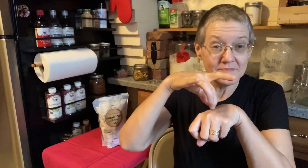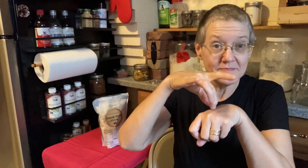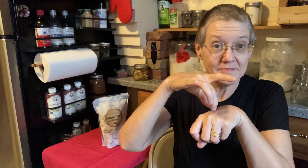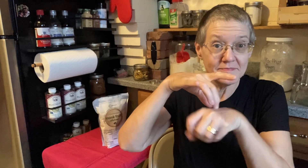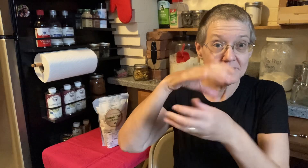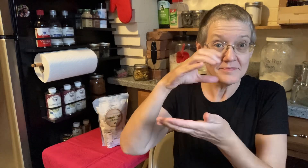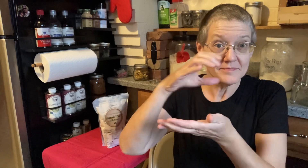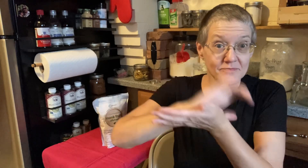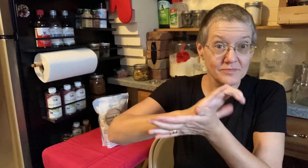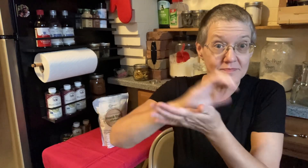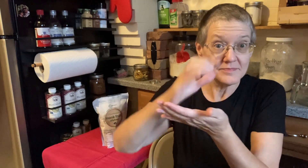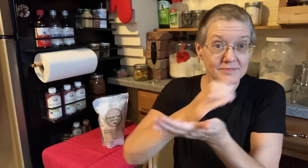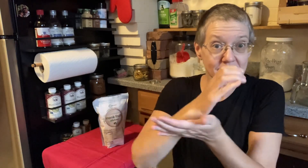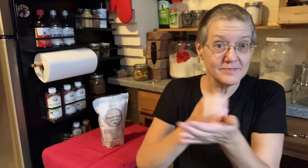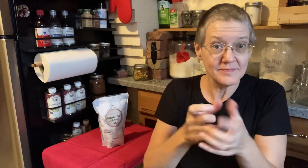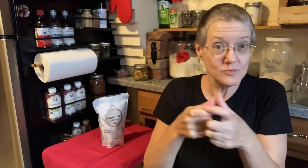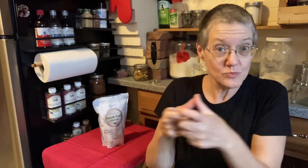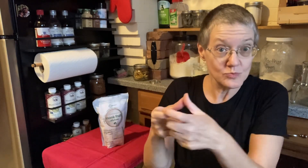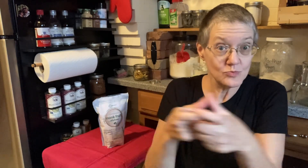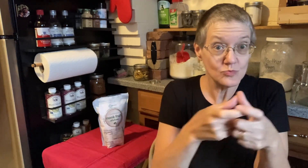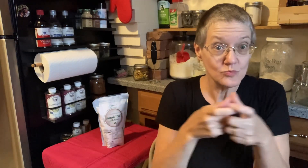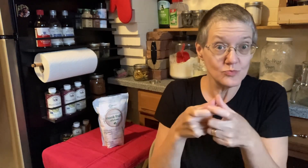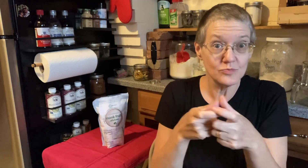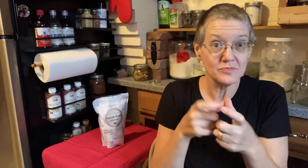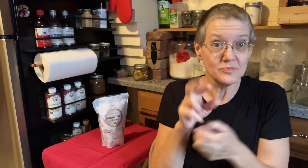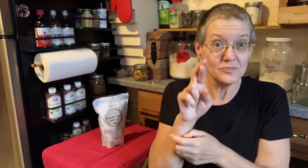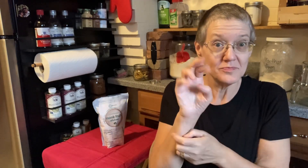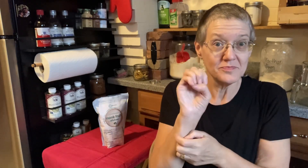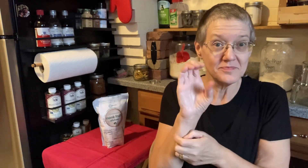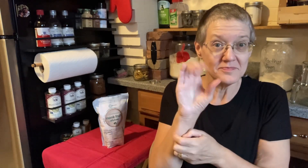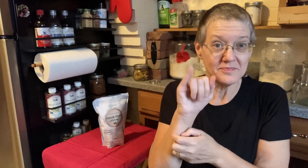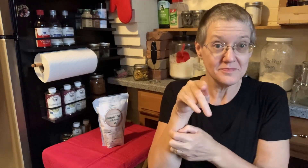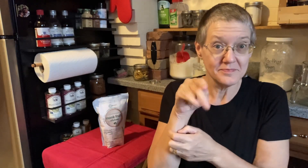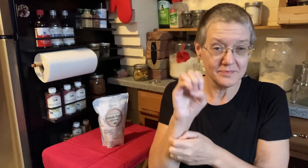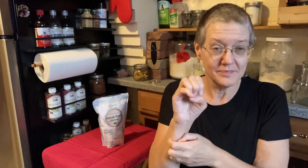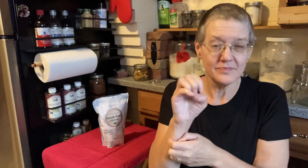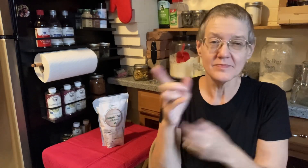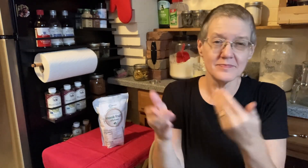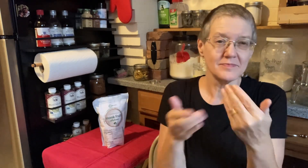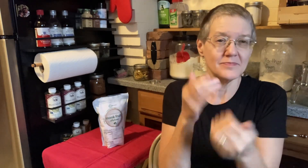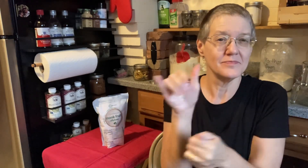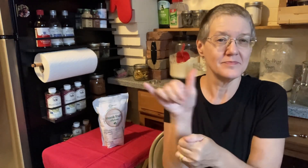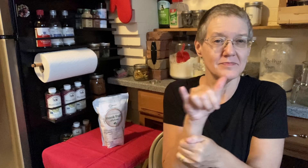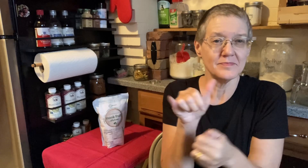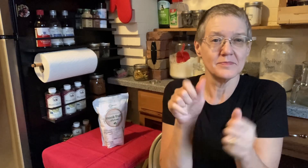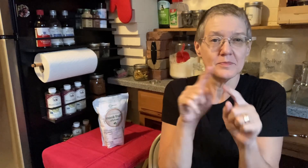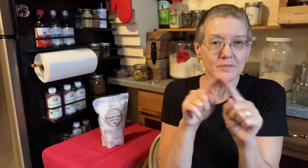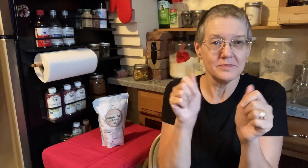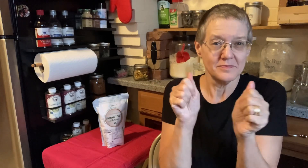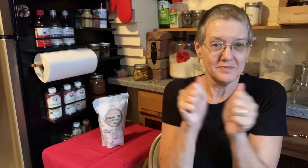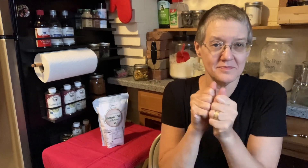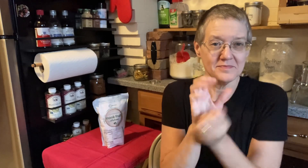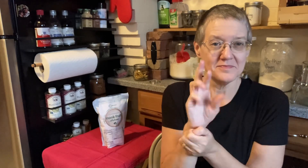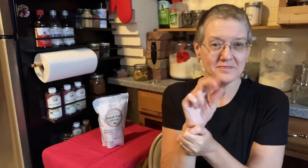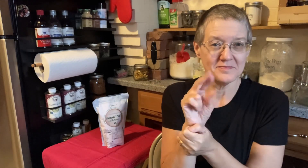Now, if you saw our pumpkin cheesecake recipe, this is almost the same, but